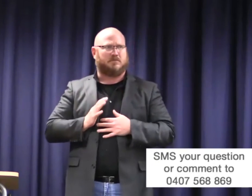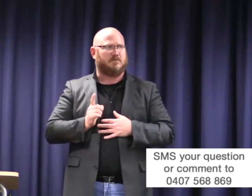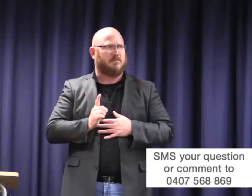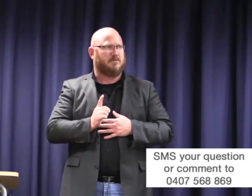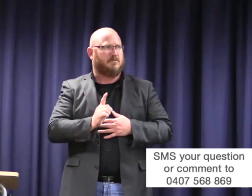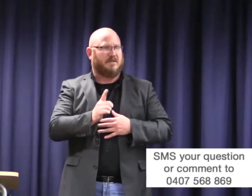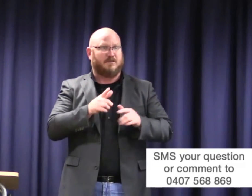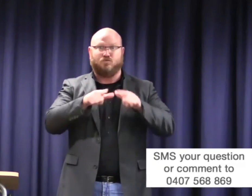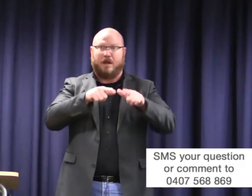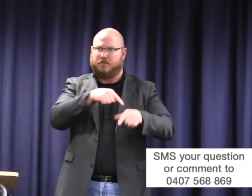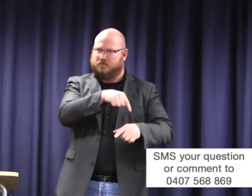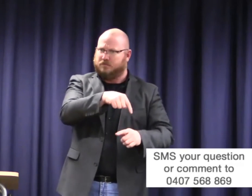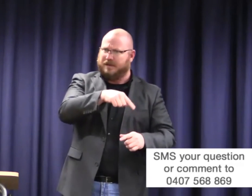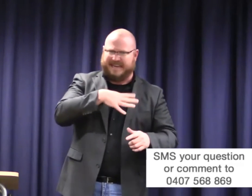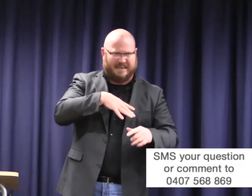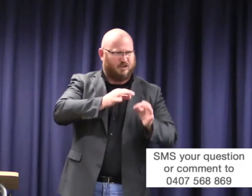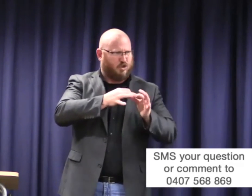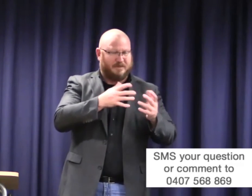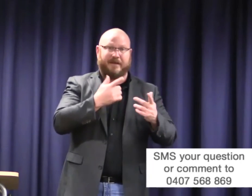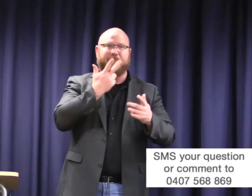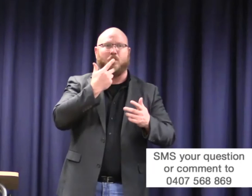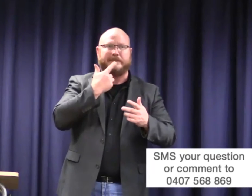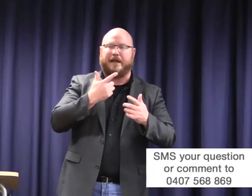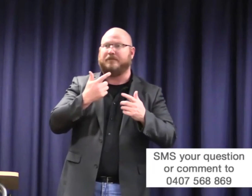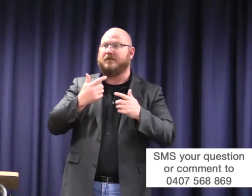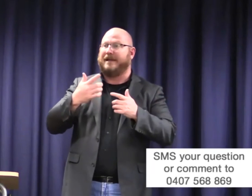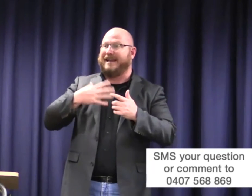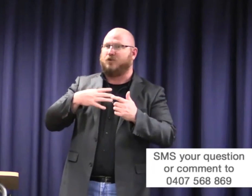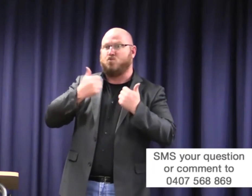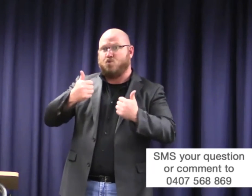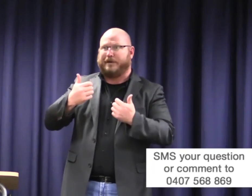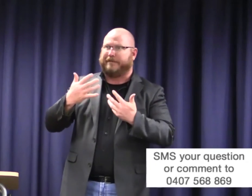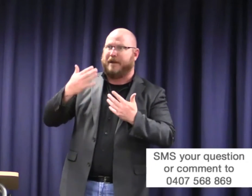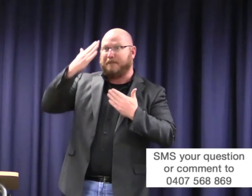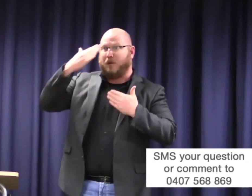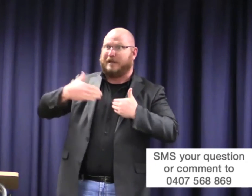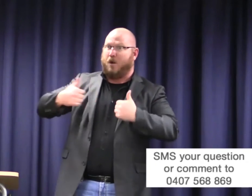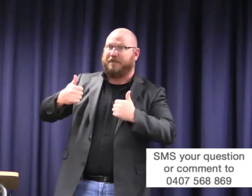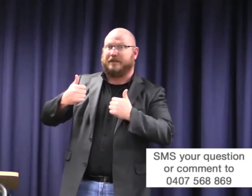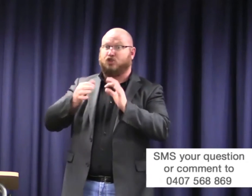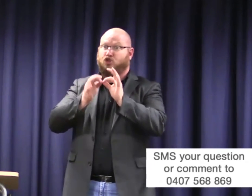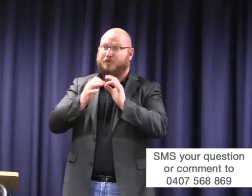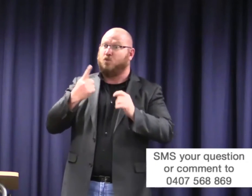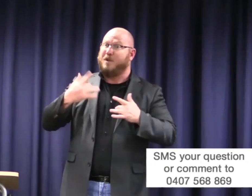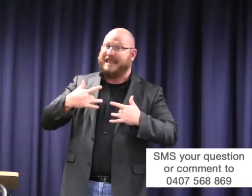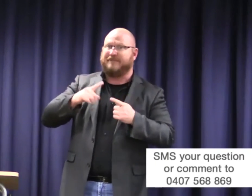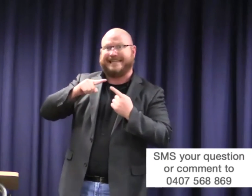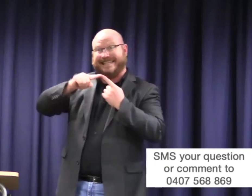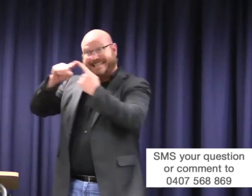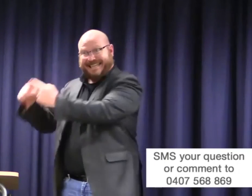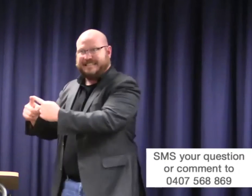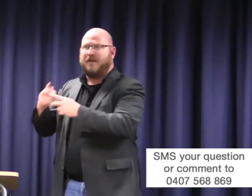time in their budgeting. But of course it's needed. Now, for example, if you